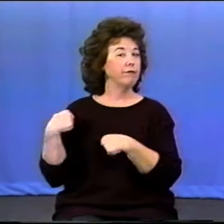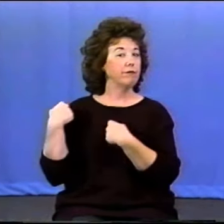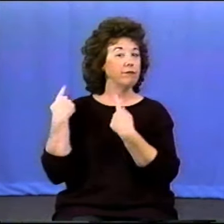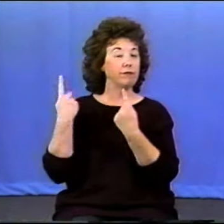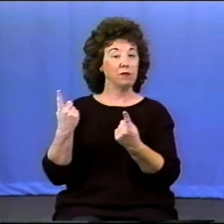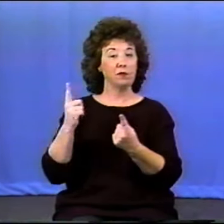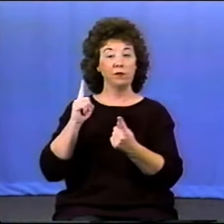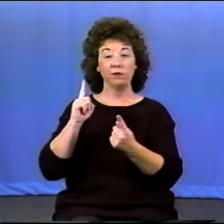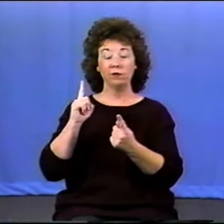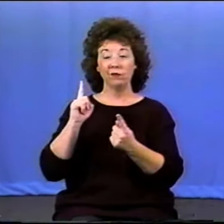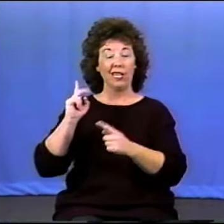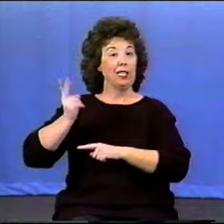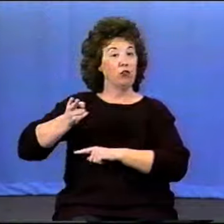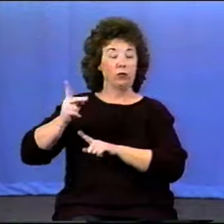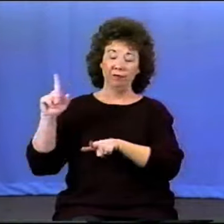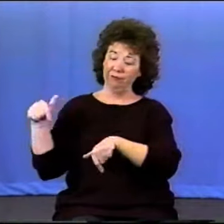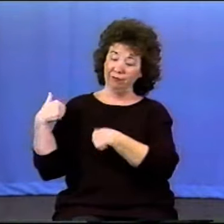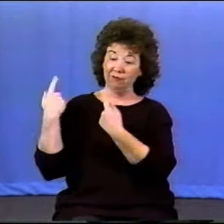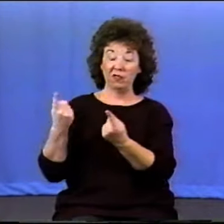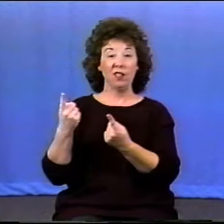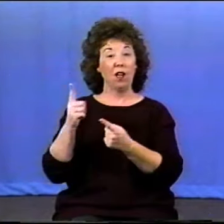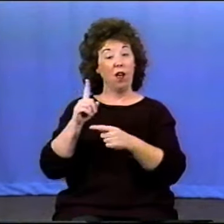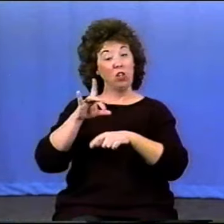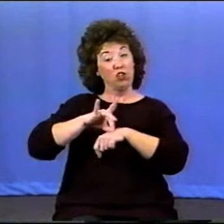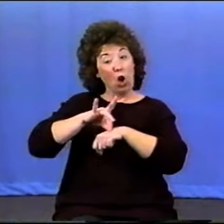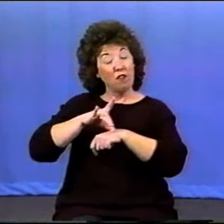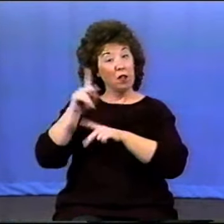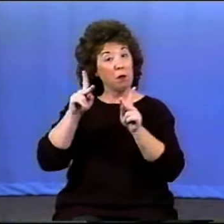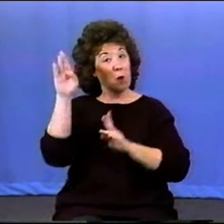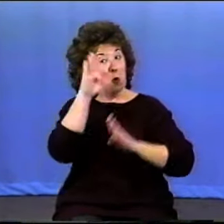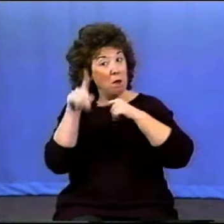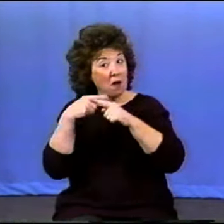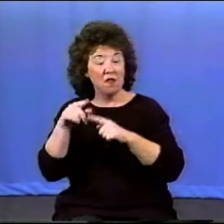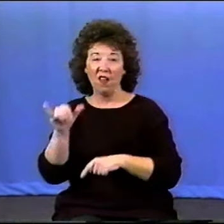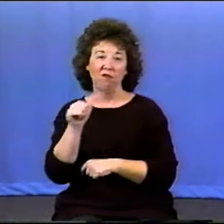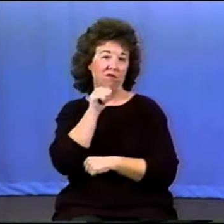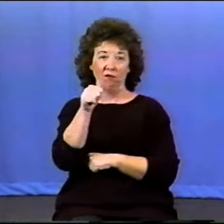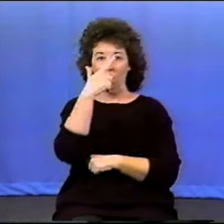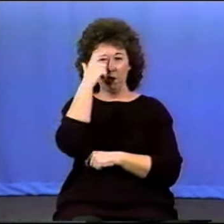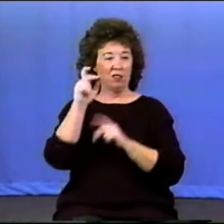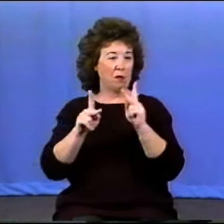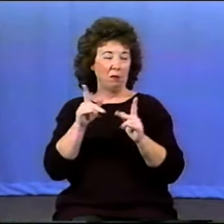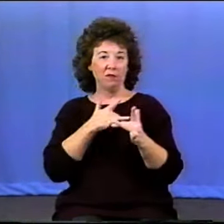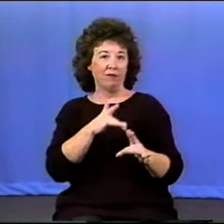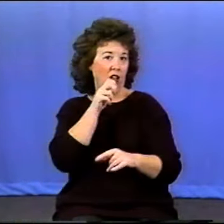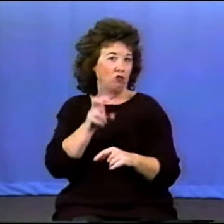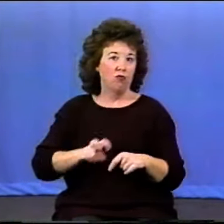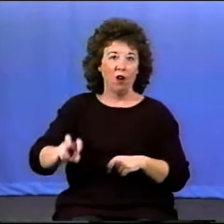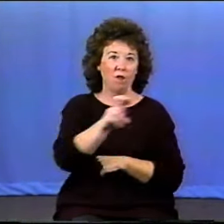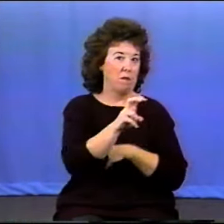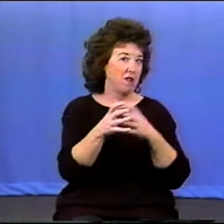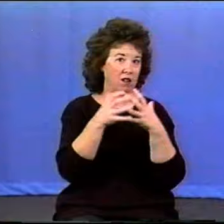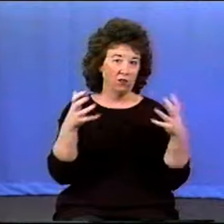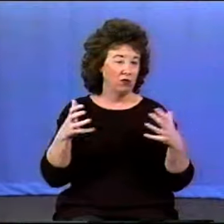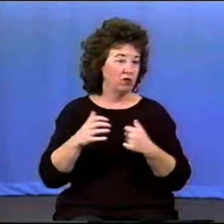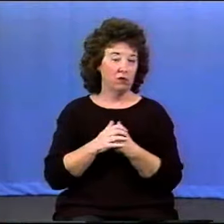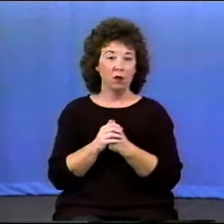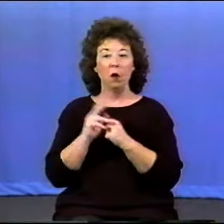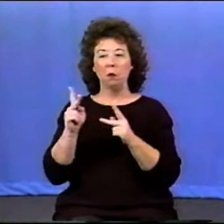a critical factor because most people didn't travel very far. They could see to the other end of the valley,